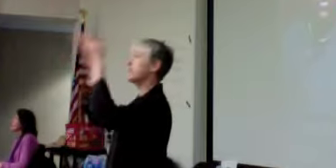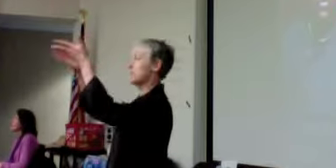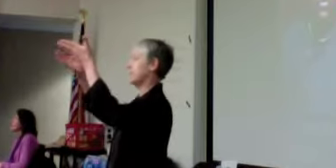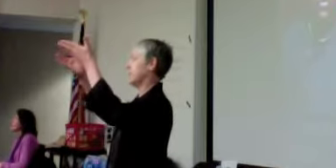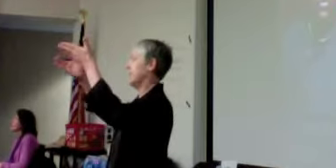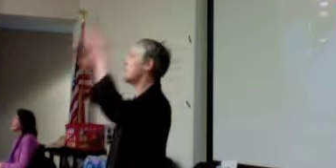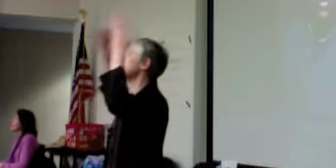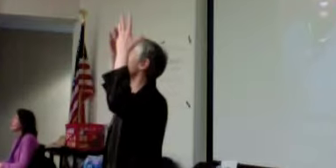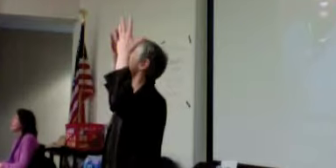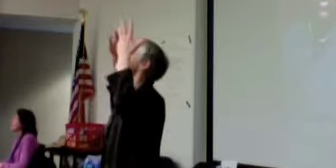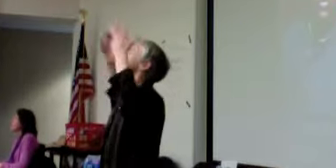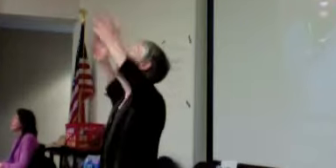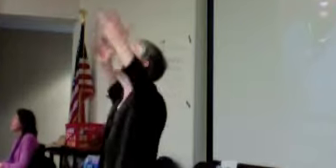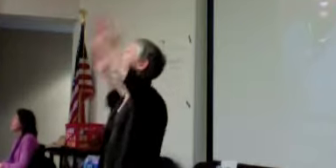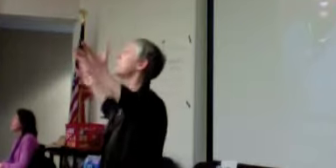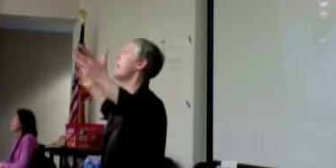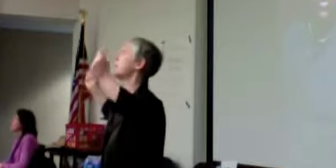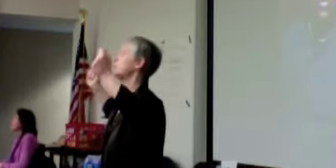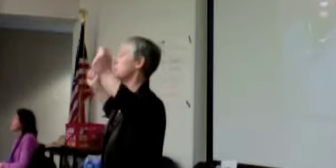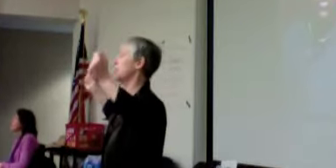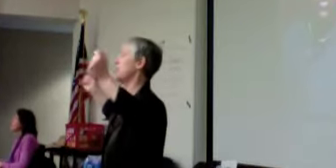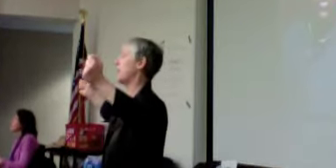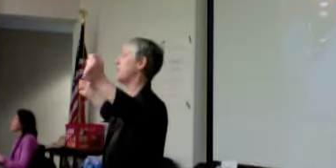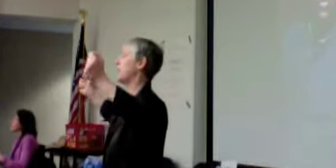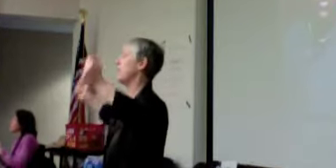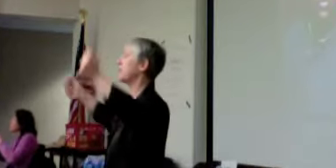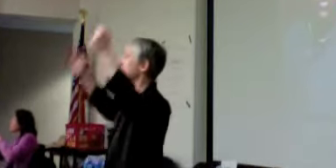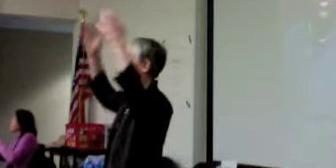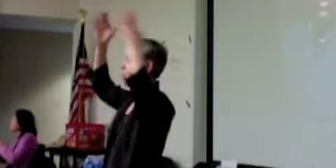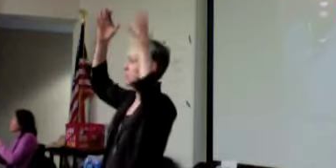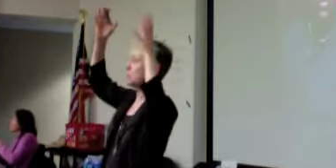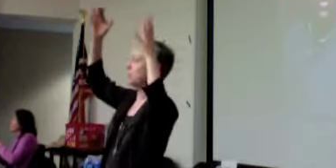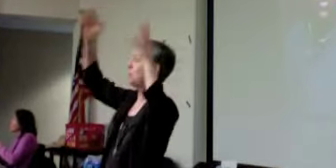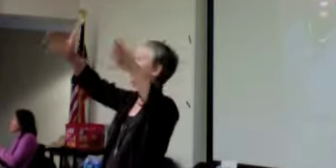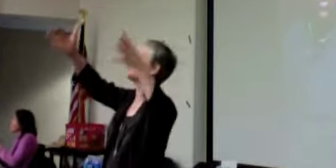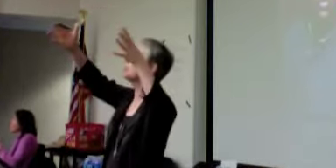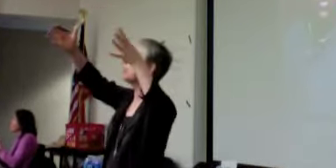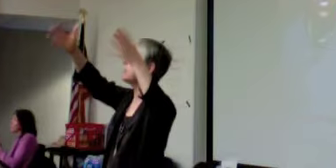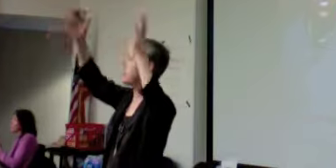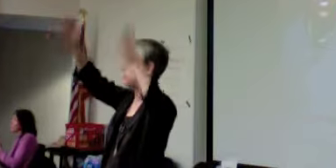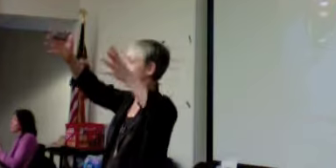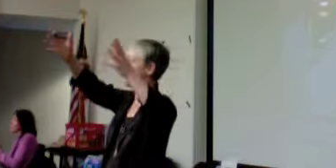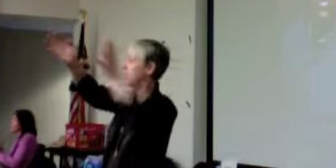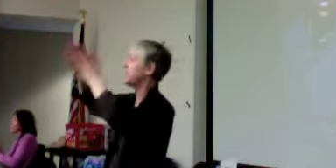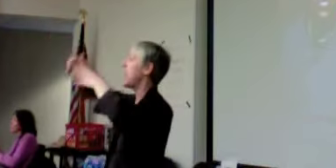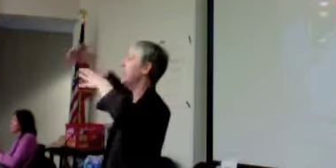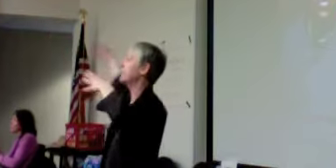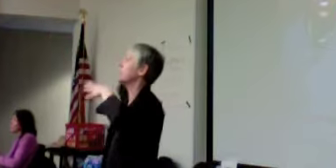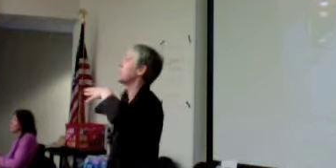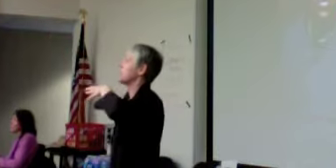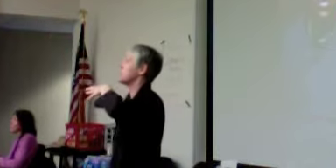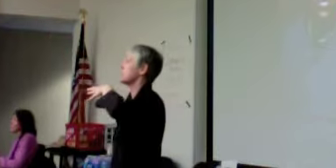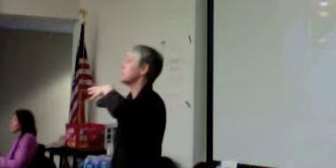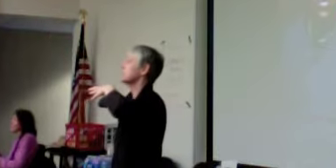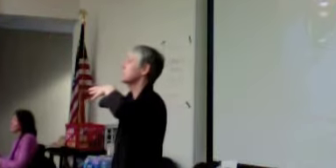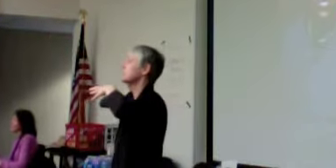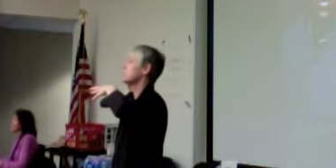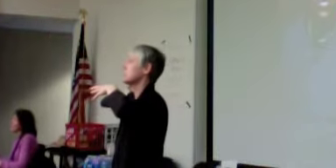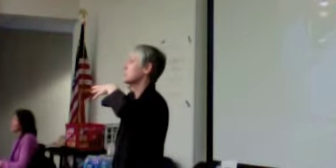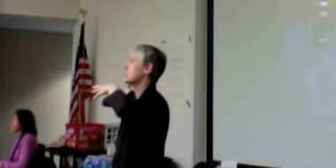You nailed it. There's like a massive amount of research out there about the difference between primary grades, elementary grades, and everything else.